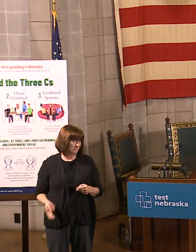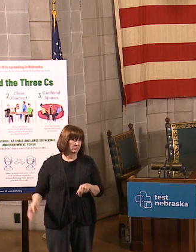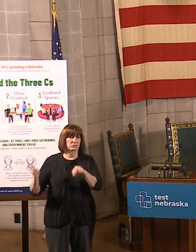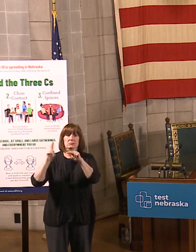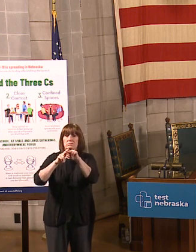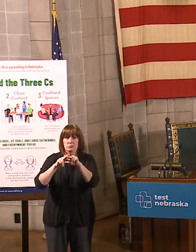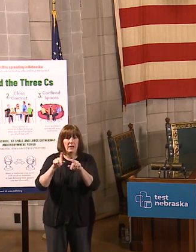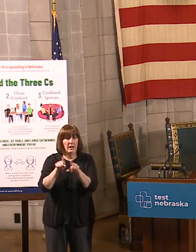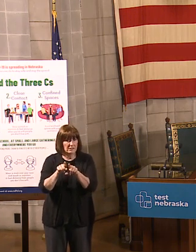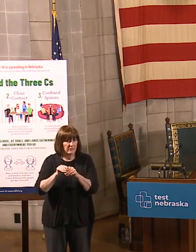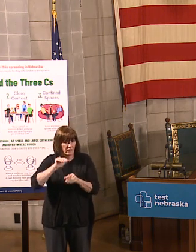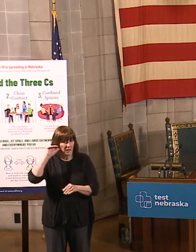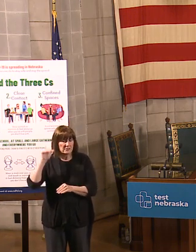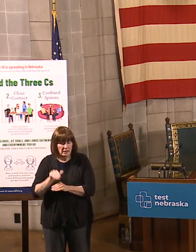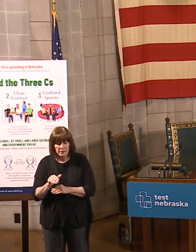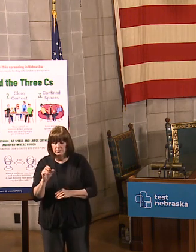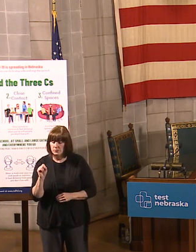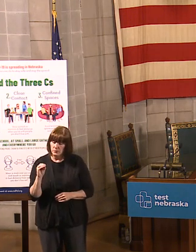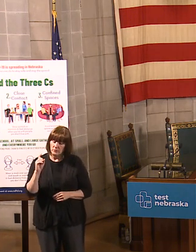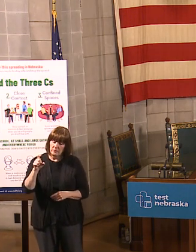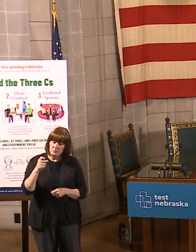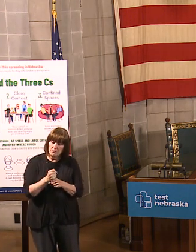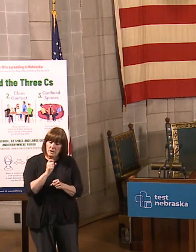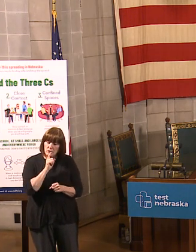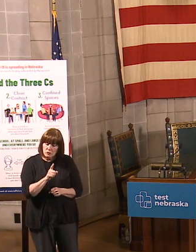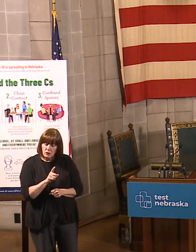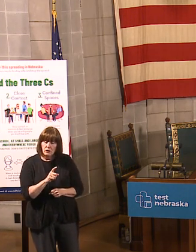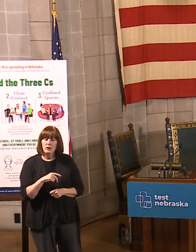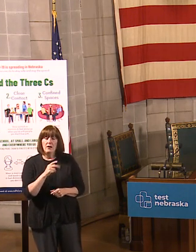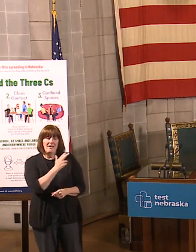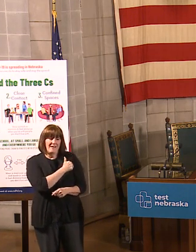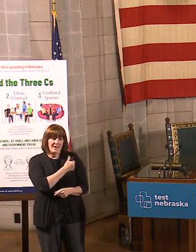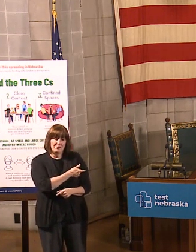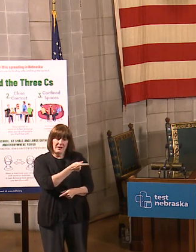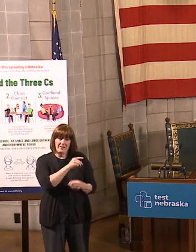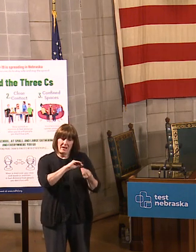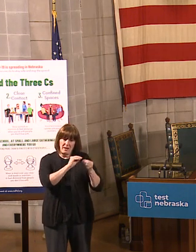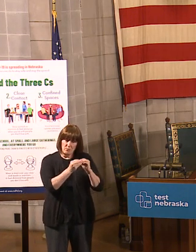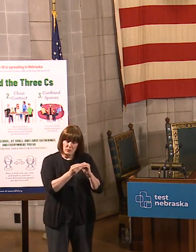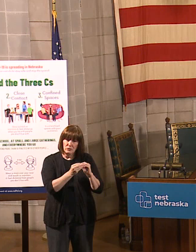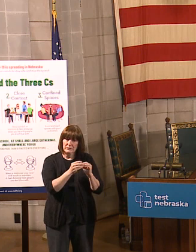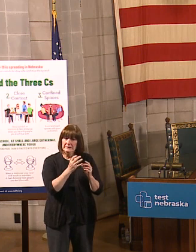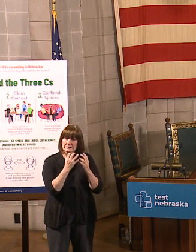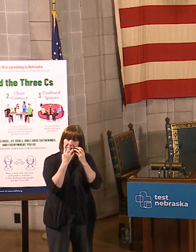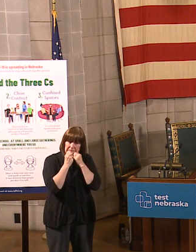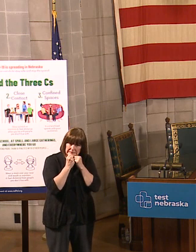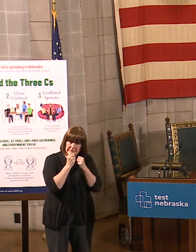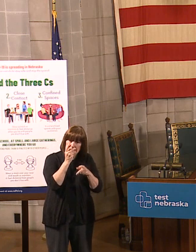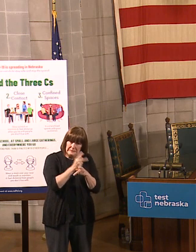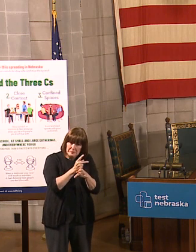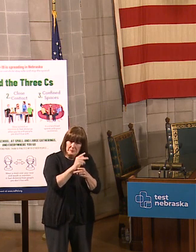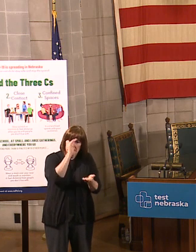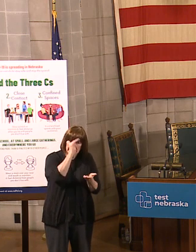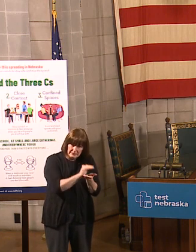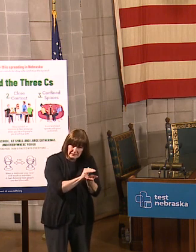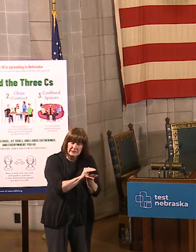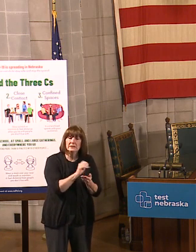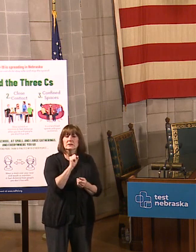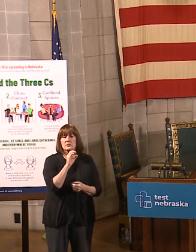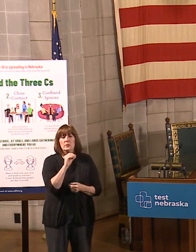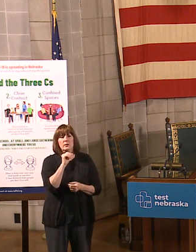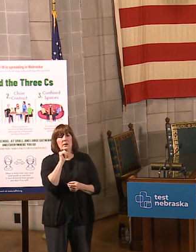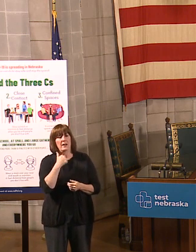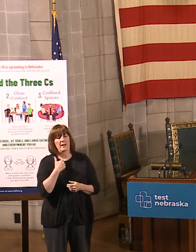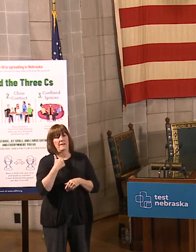last night. So we need to make sure that we're preserving that hospital capacity. We need everybody's help in slowing down the